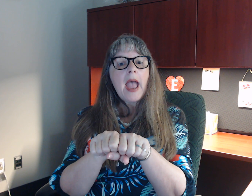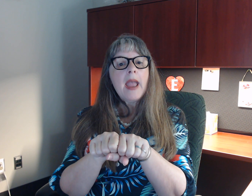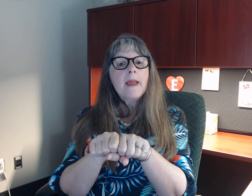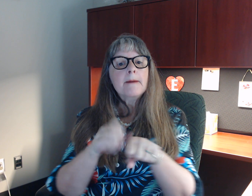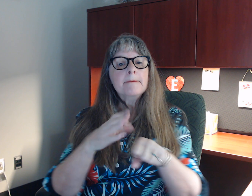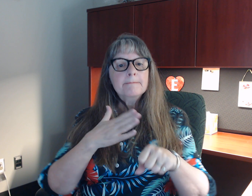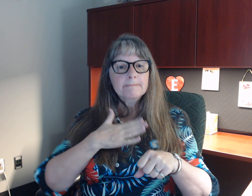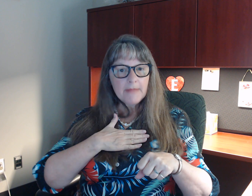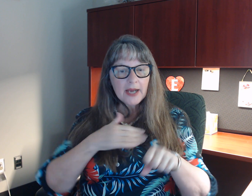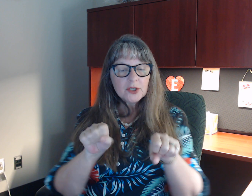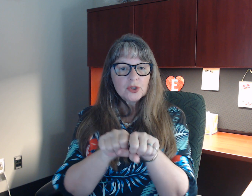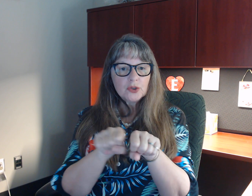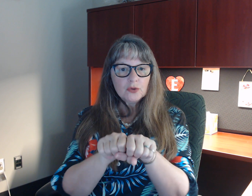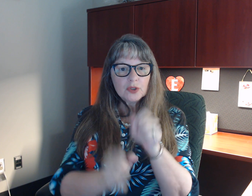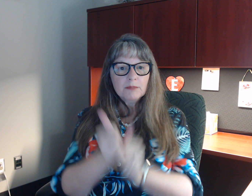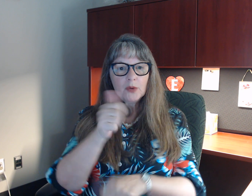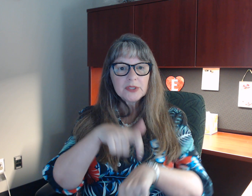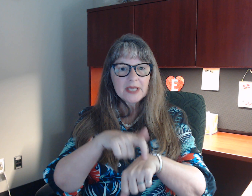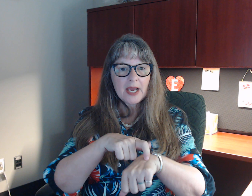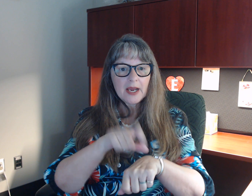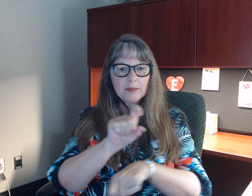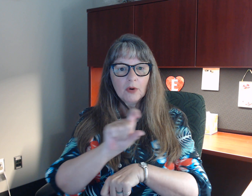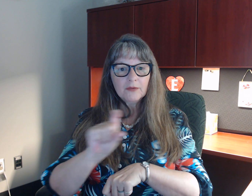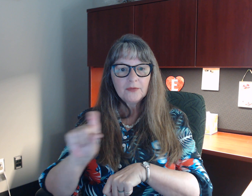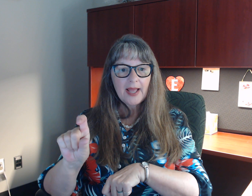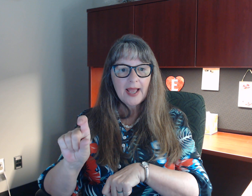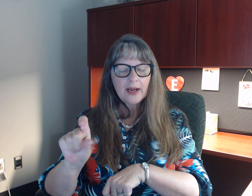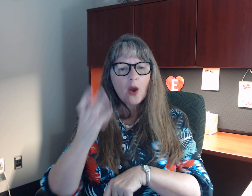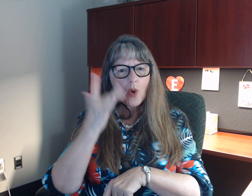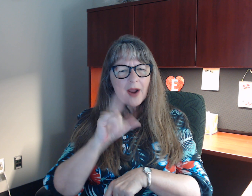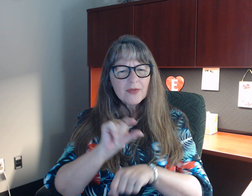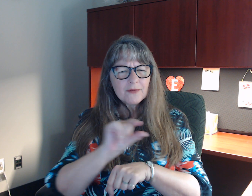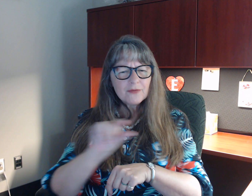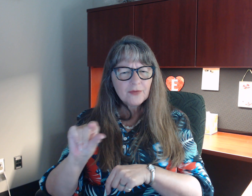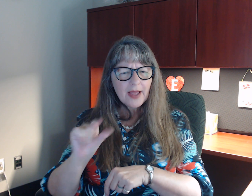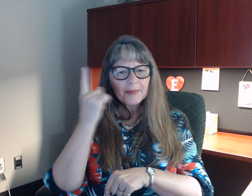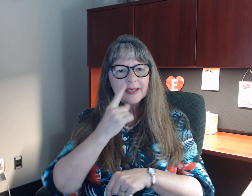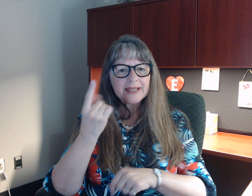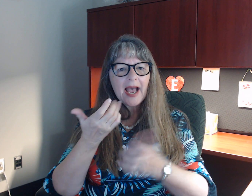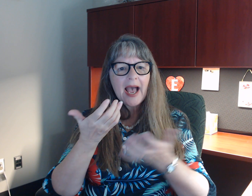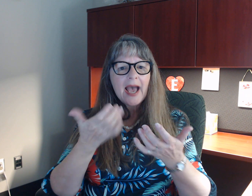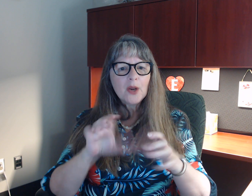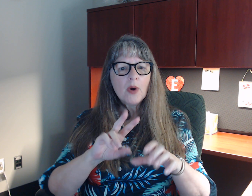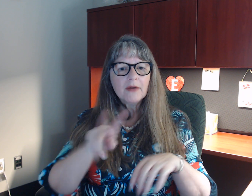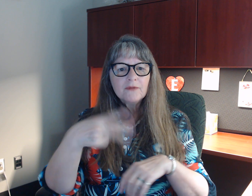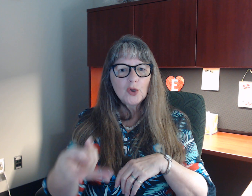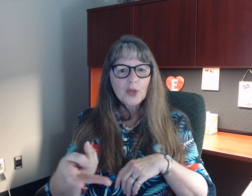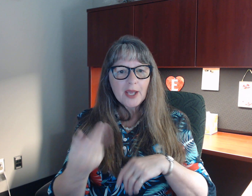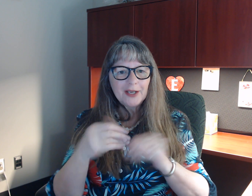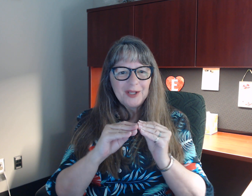and my shoes most of the time are flat. Why are they flat? Because I don't want to fall down